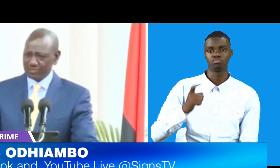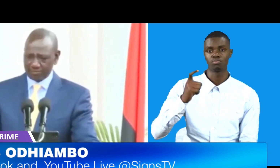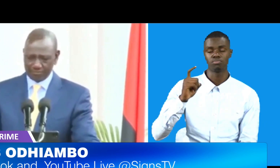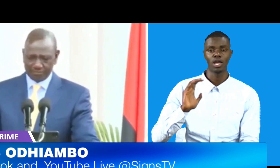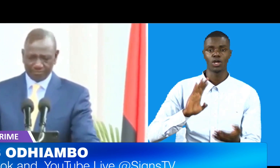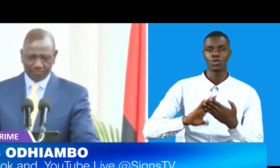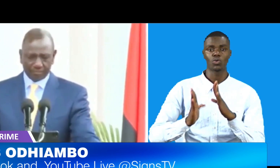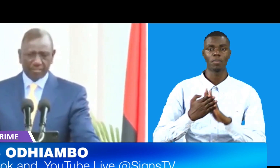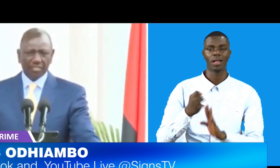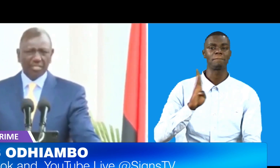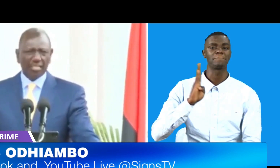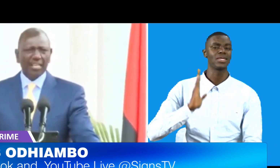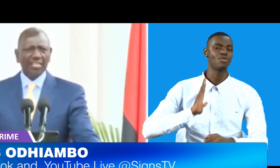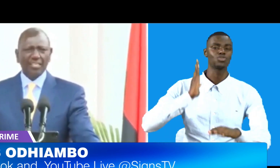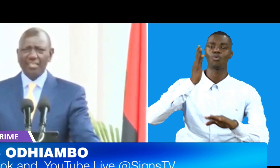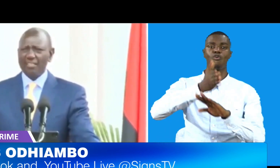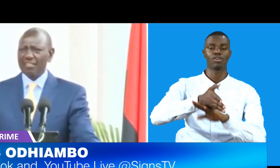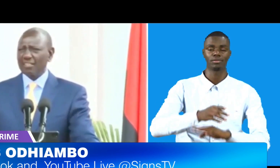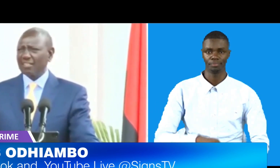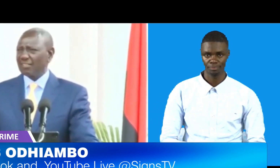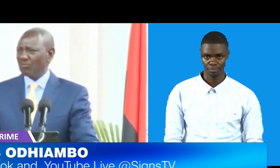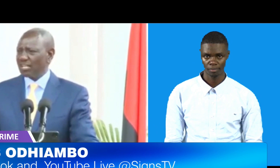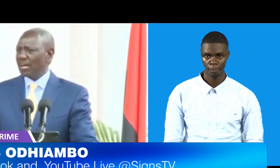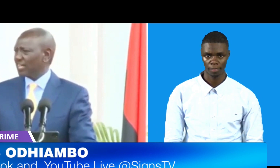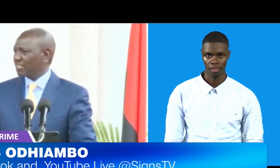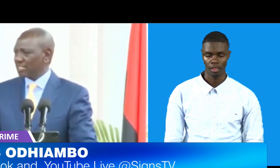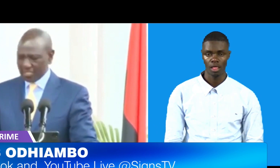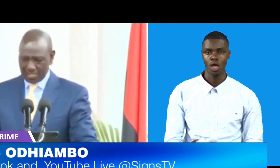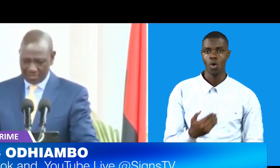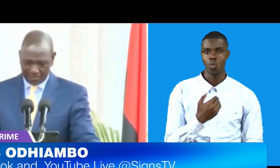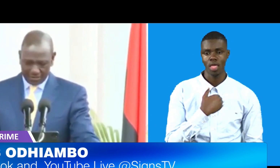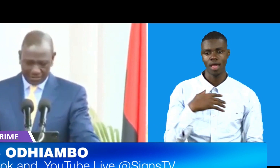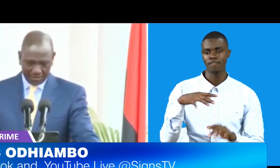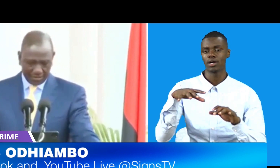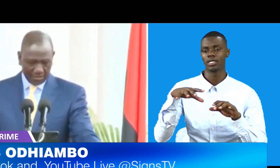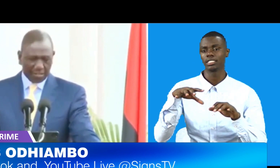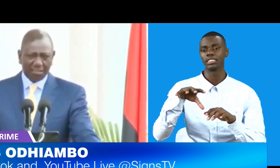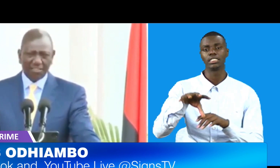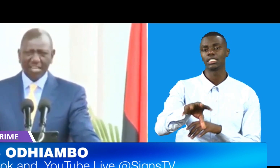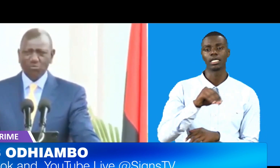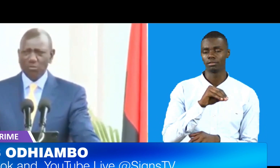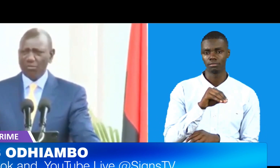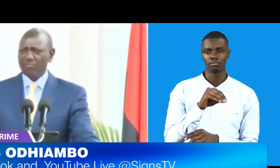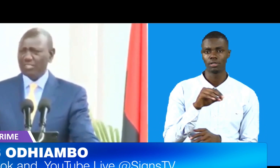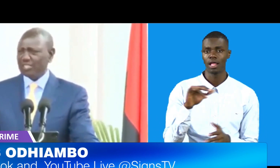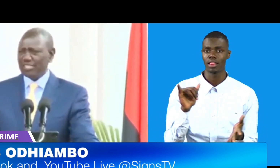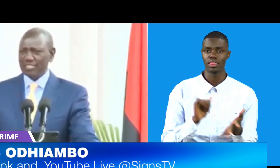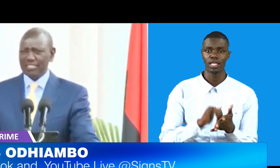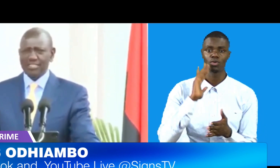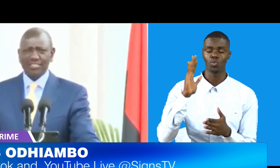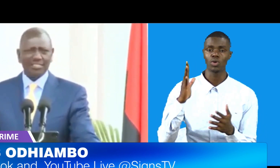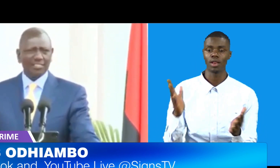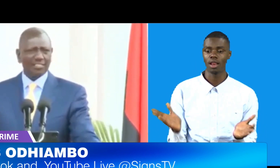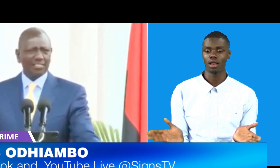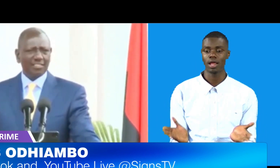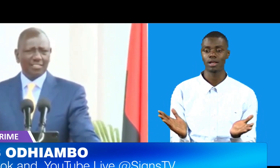billions. And we have undertaken that we will